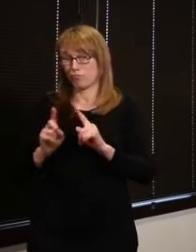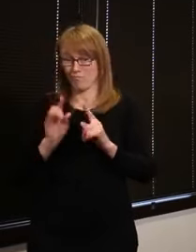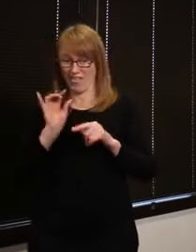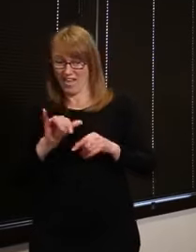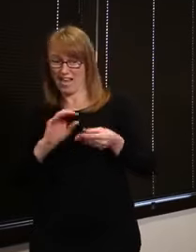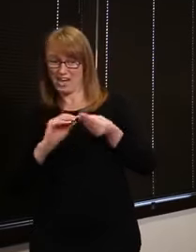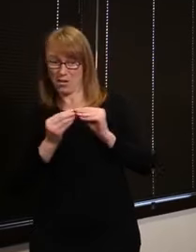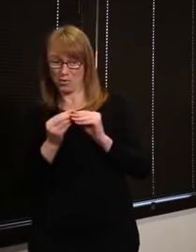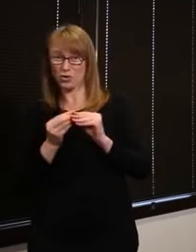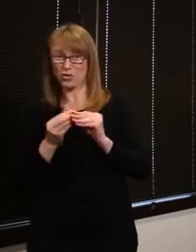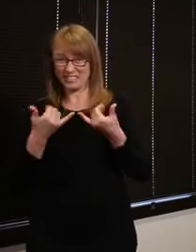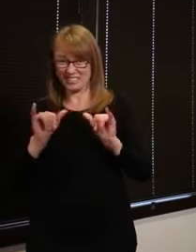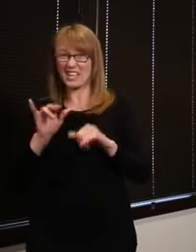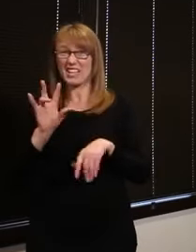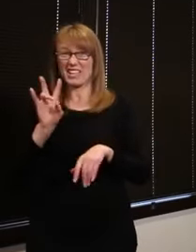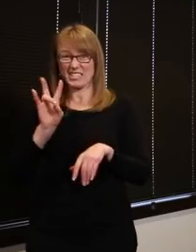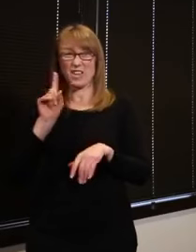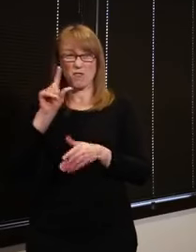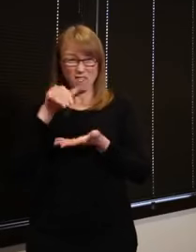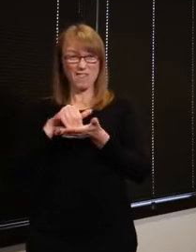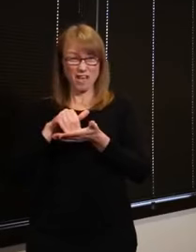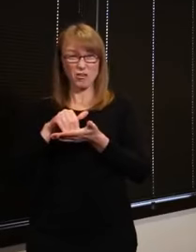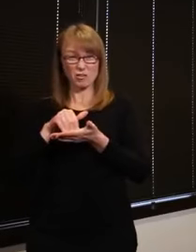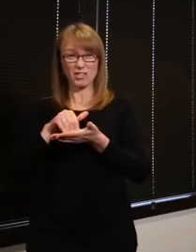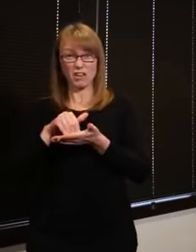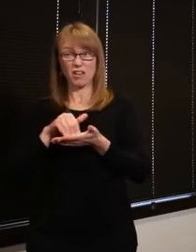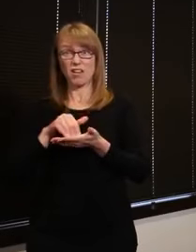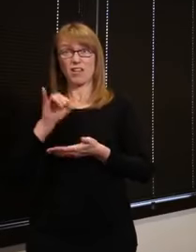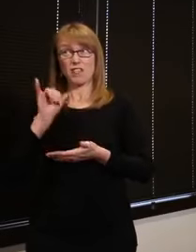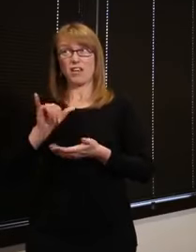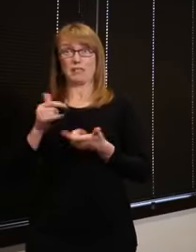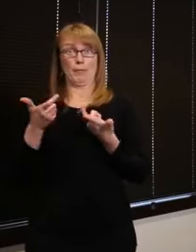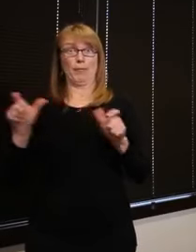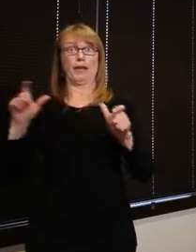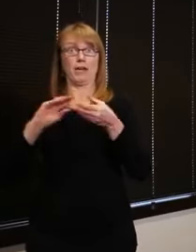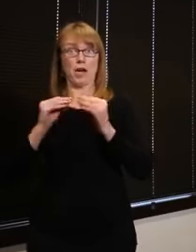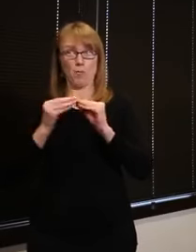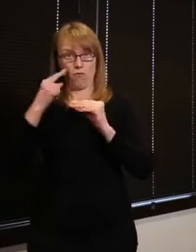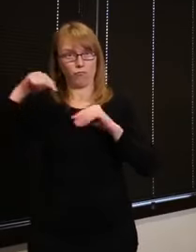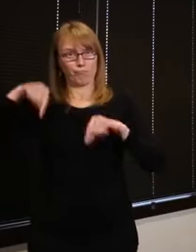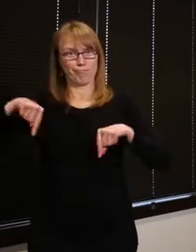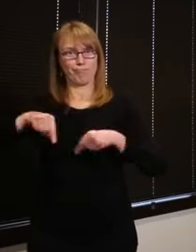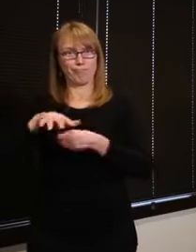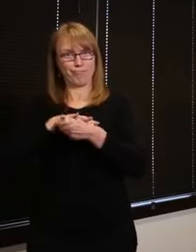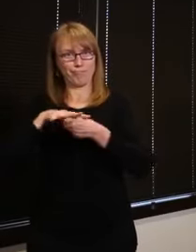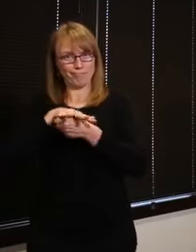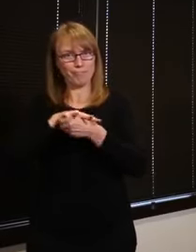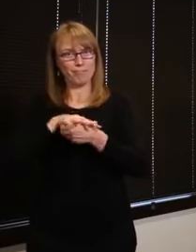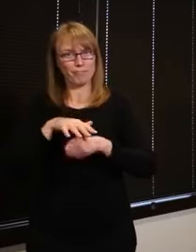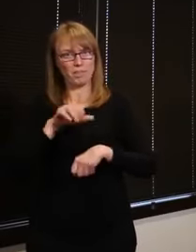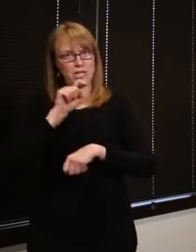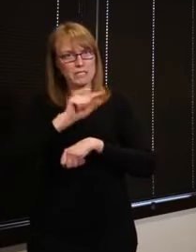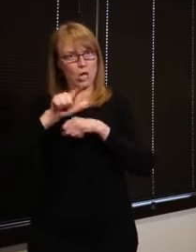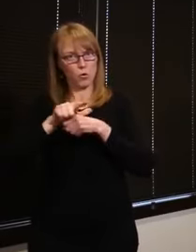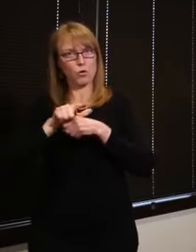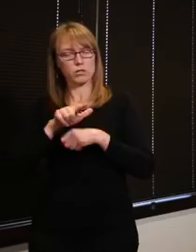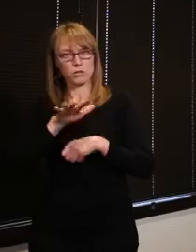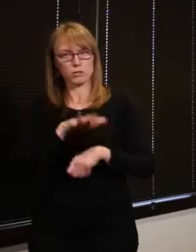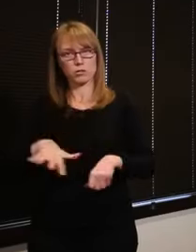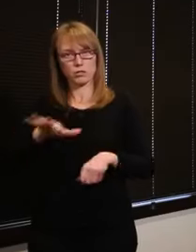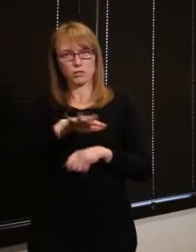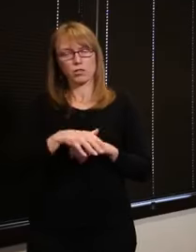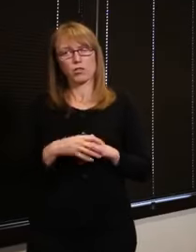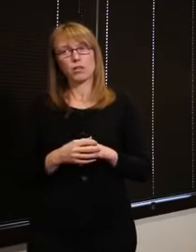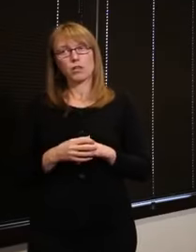or some of those people will be hospitalized, and some will have severe and even critical symptoms. And so we have to do everything that